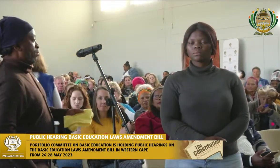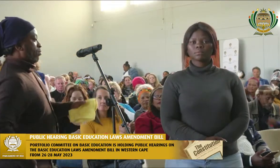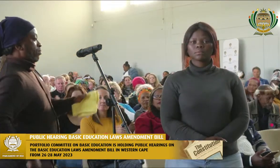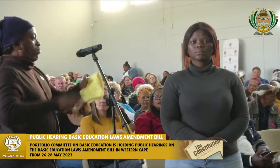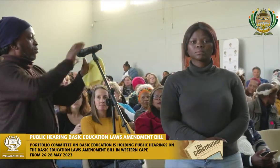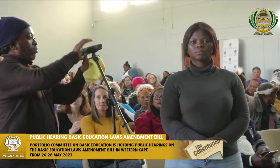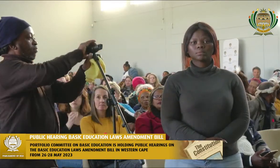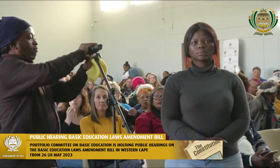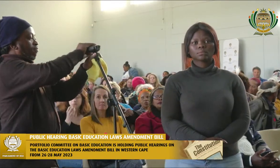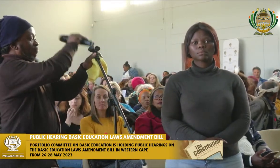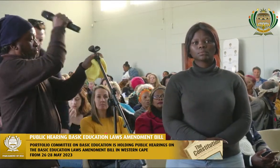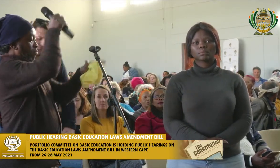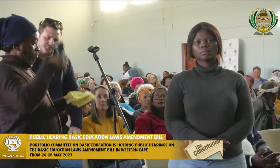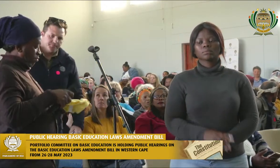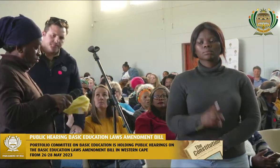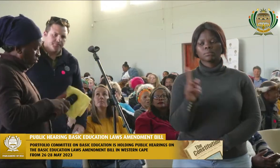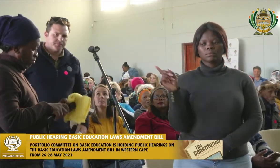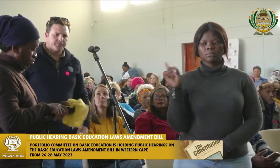Next.